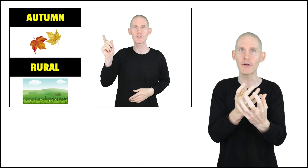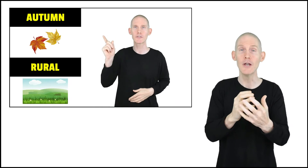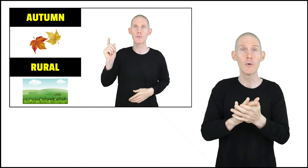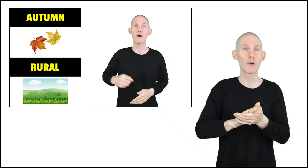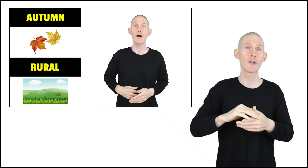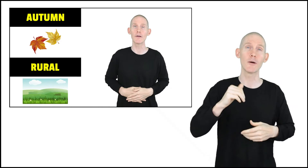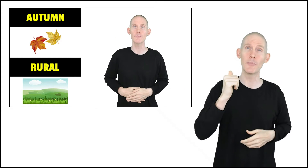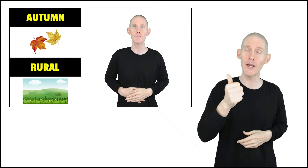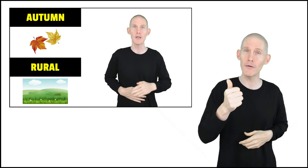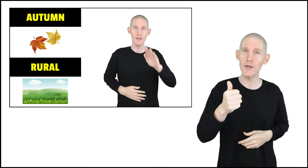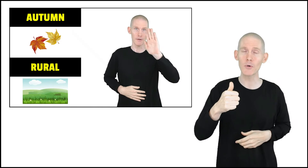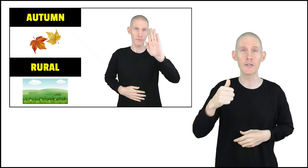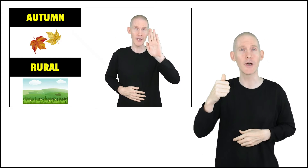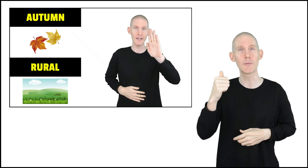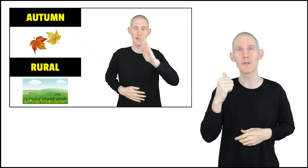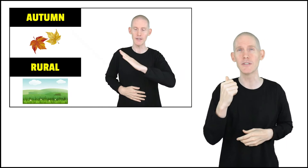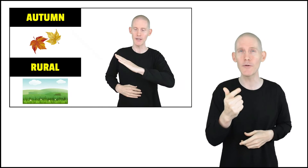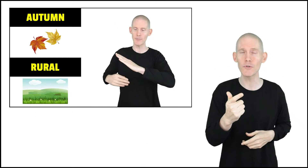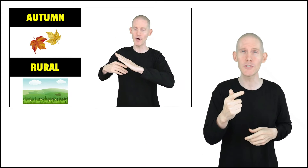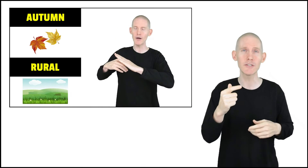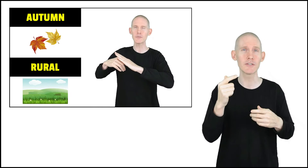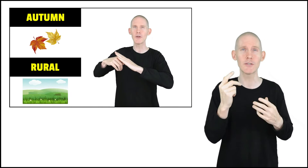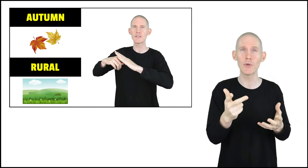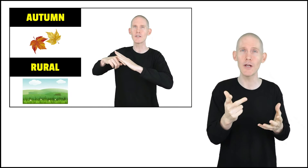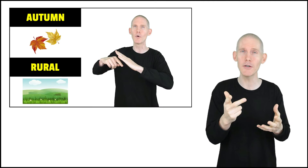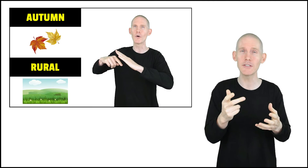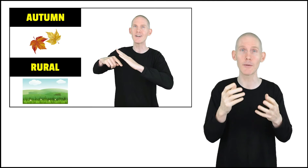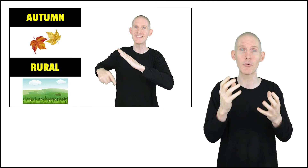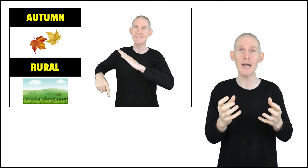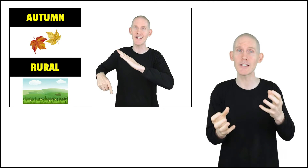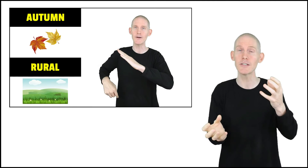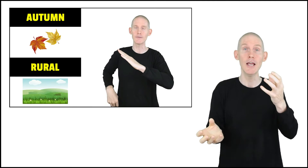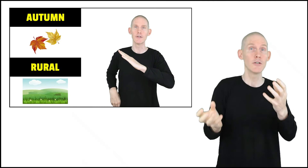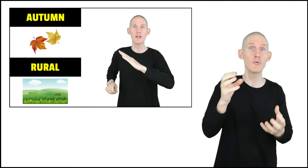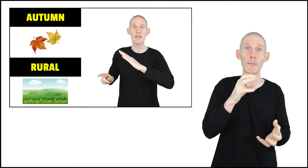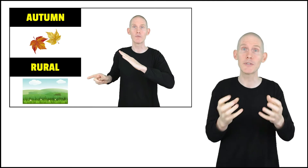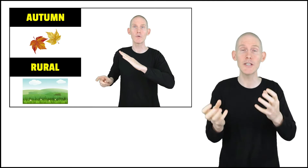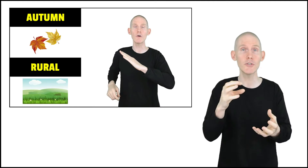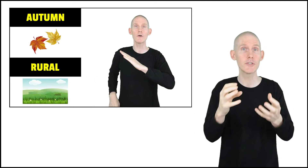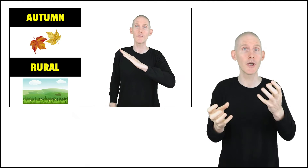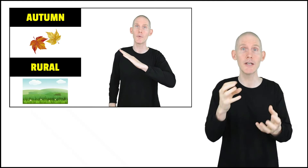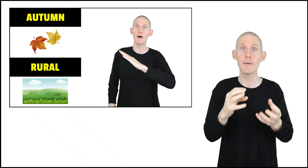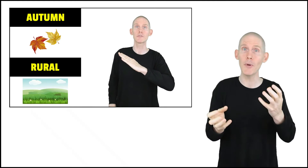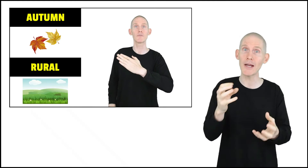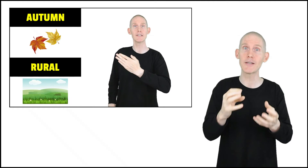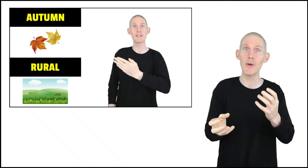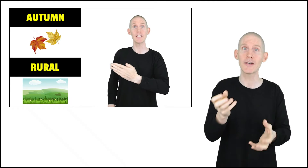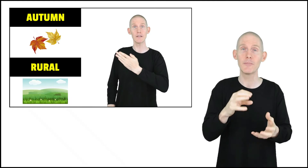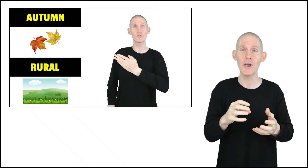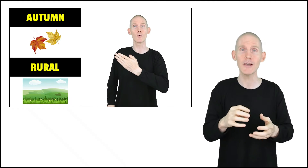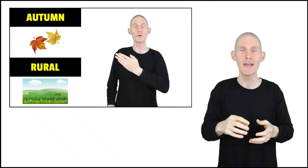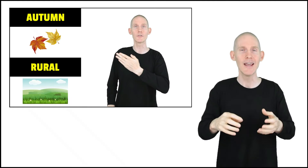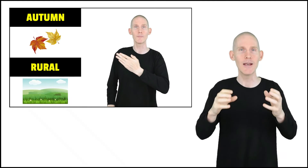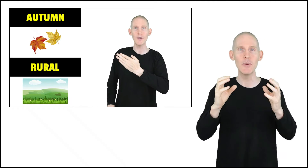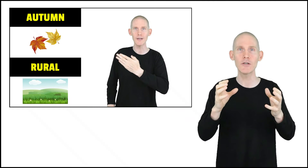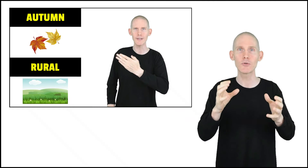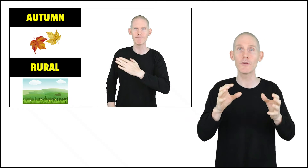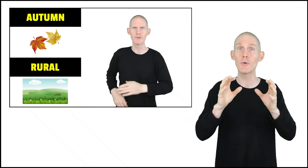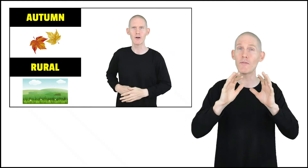We're going to compare them. We're going to talk about the differences, the similarities, get practice, do repetition, signing them back to back to back, and make sure that you have a